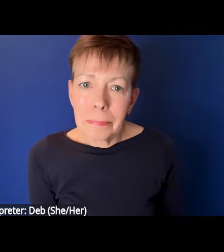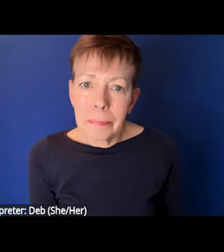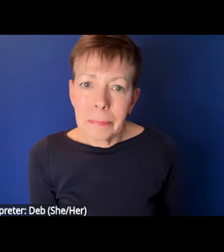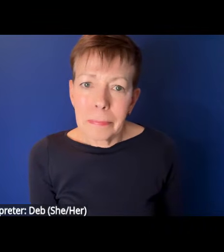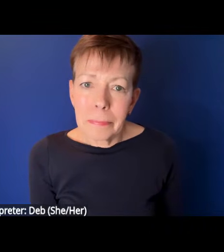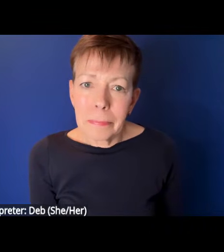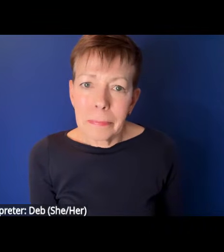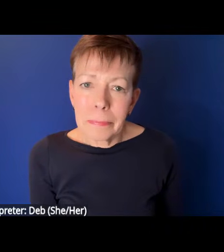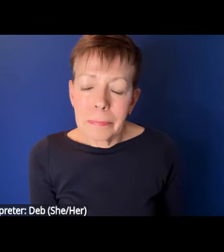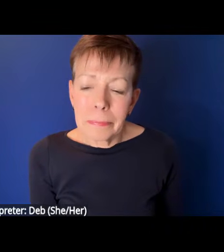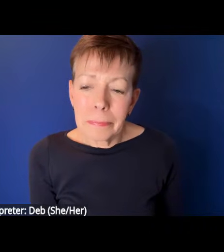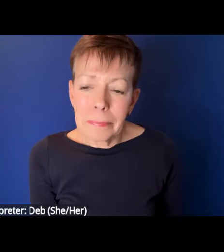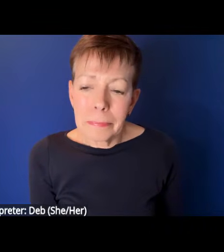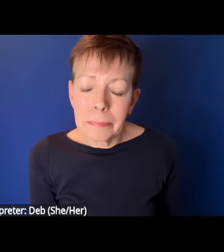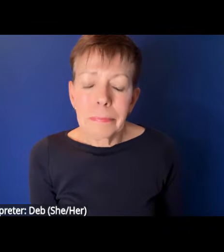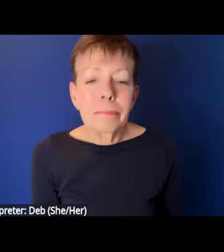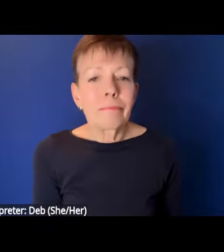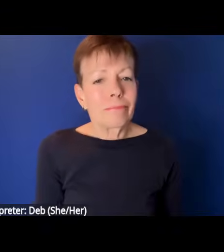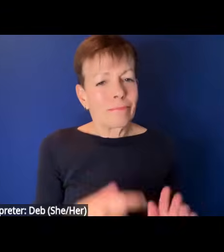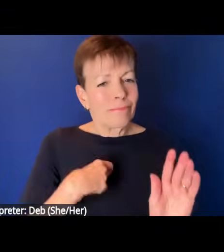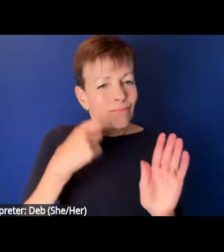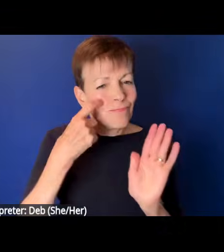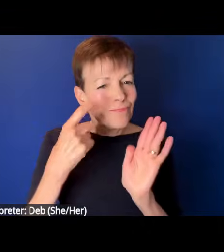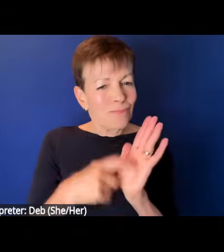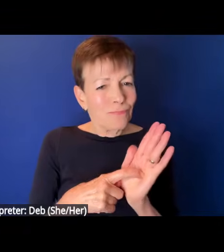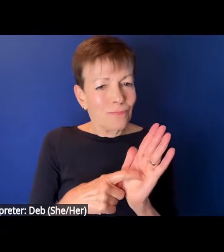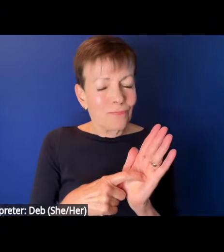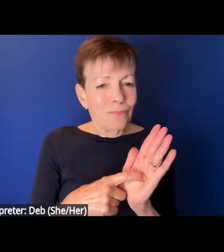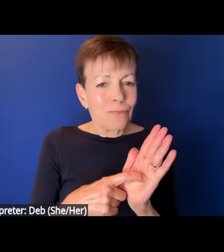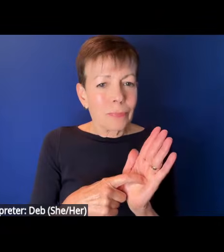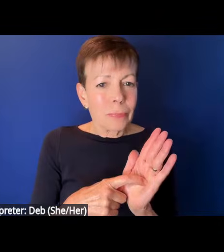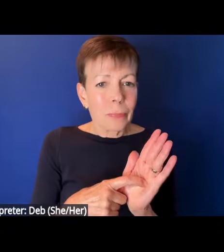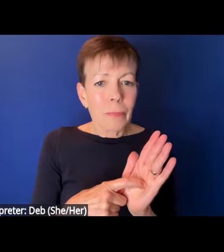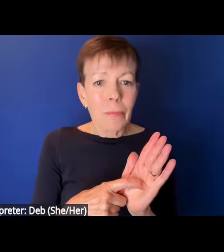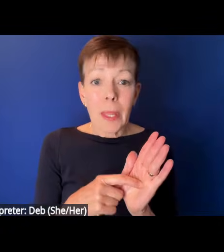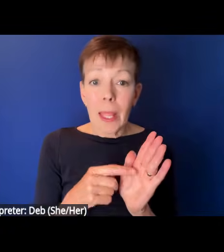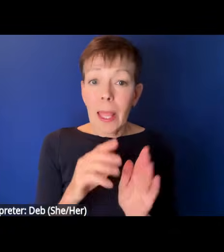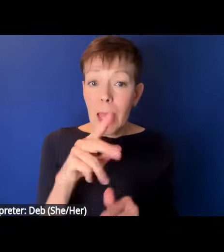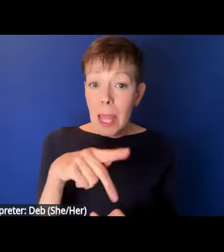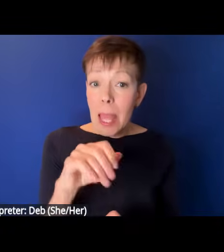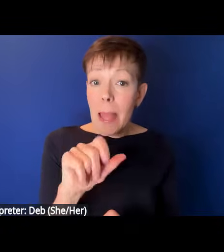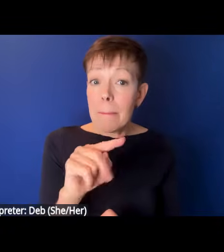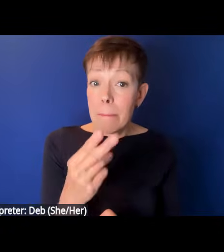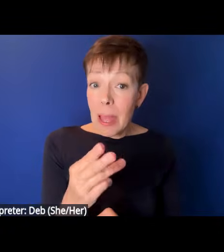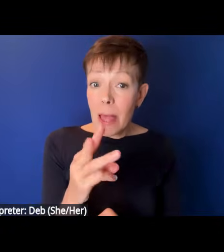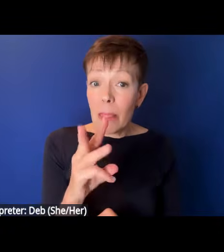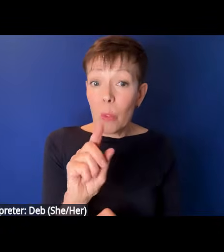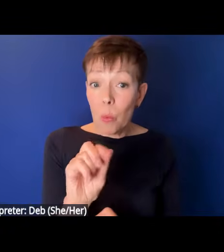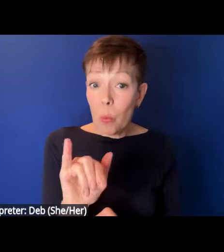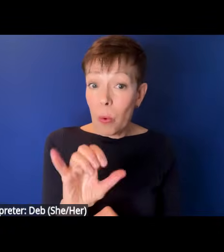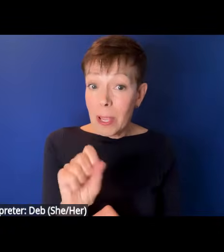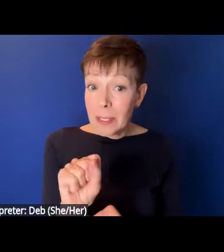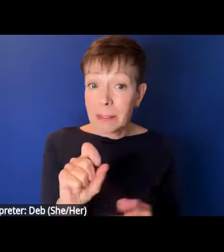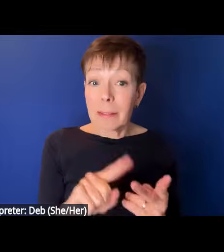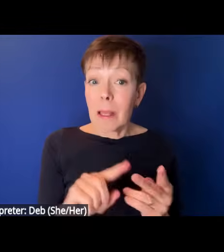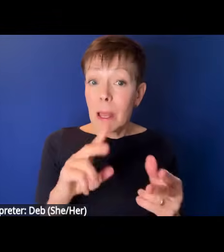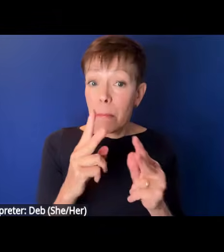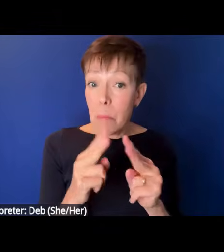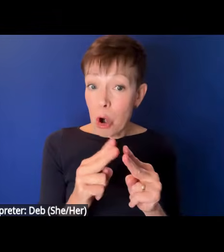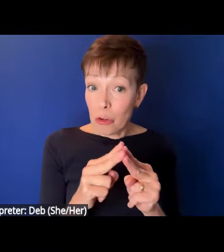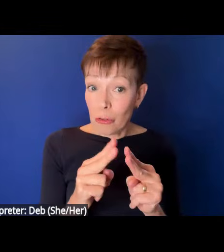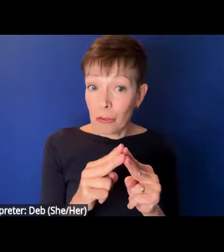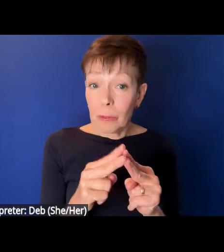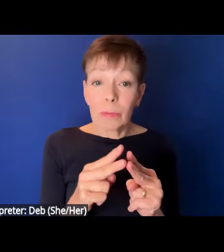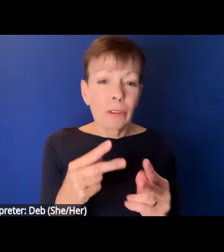Hey, I know in the monthly report that pathways and partnerships is mentioned a few times. I was just wondering what